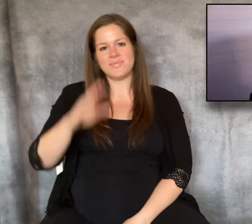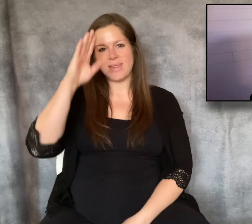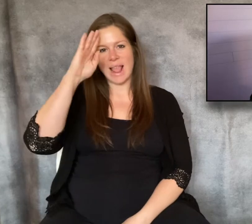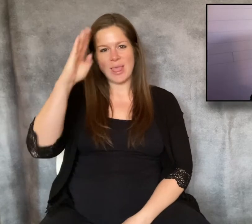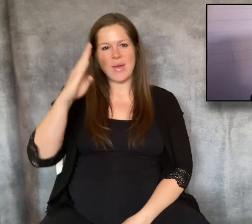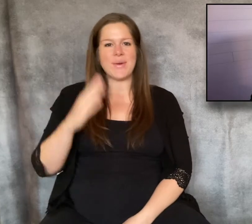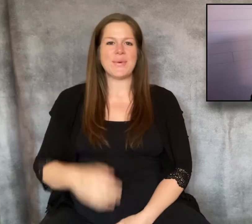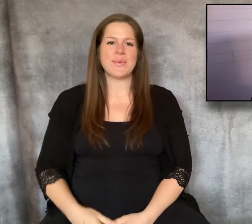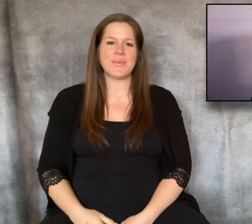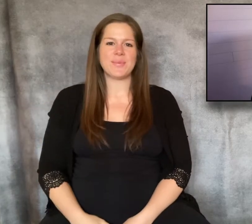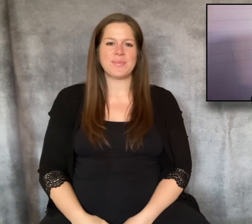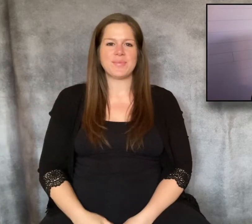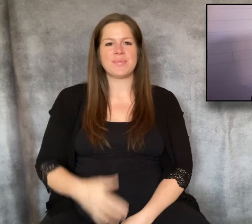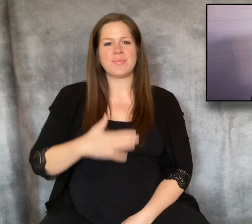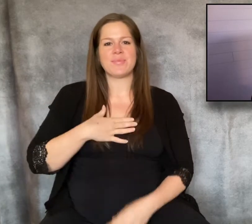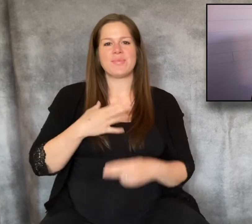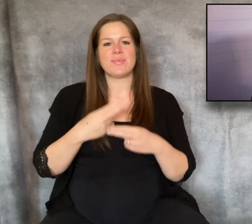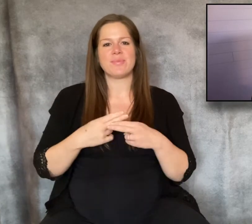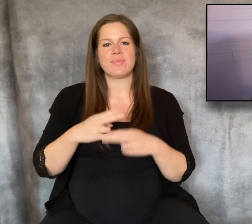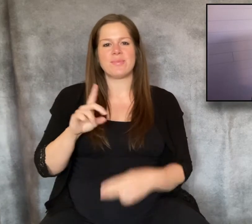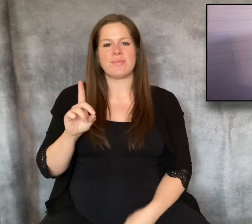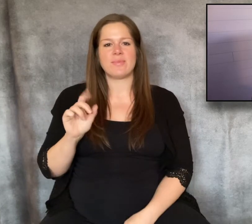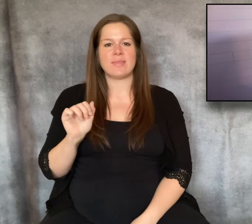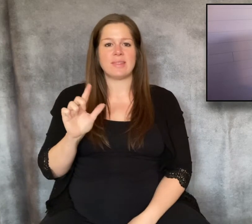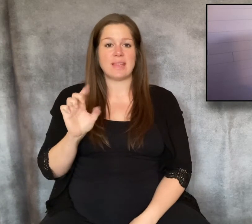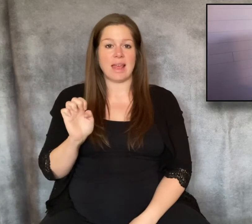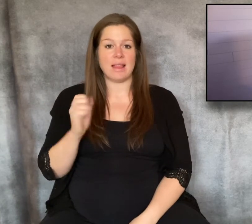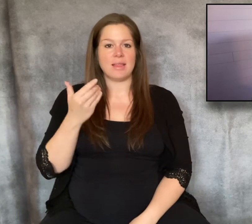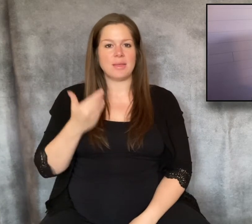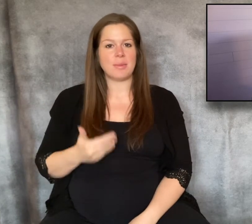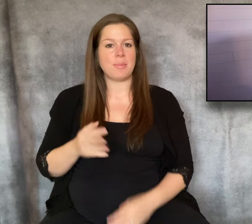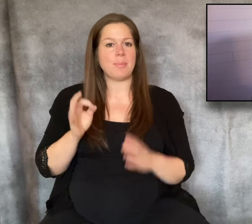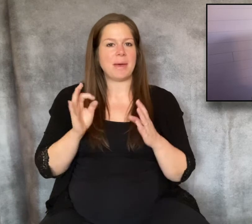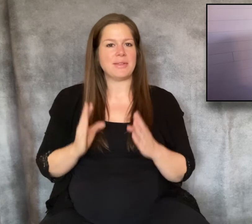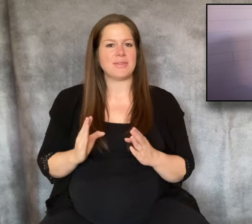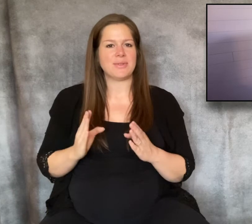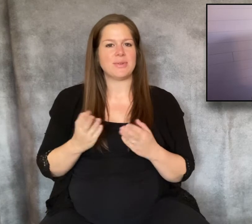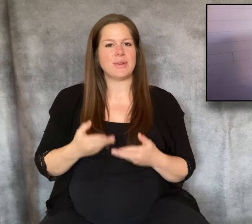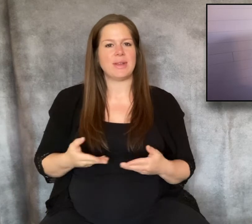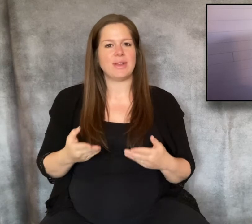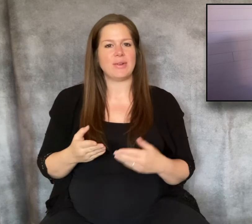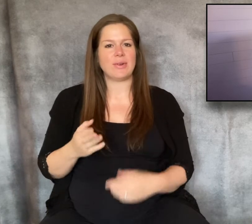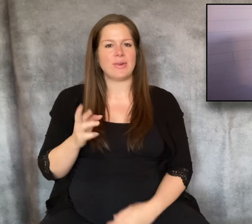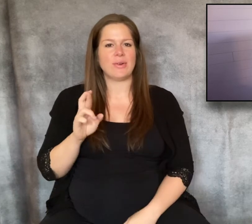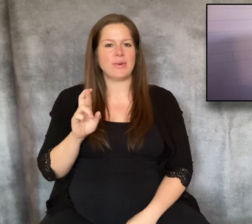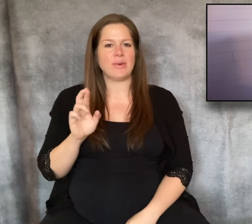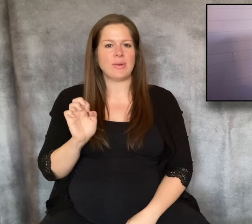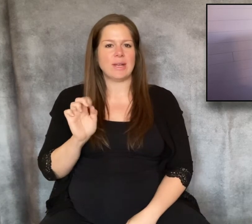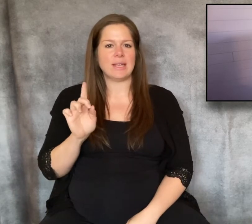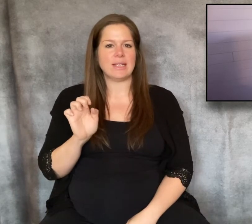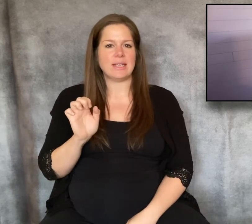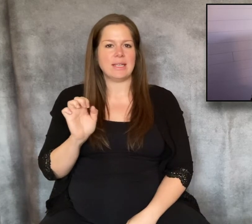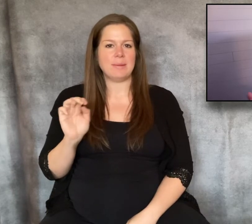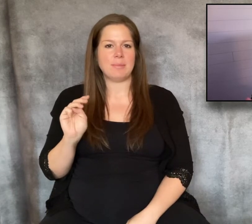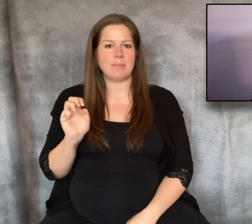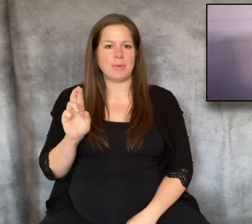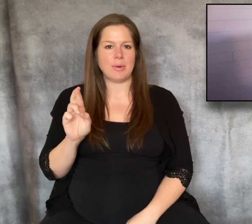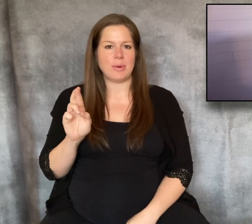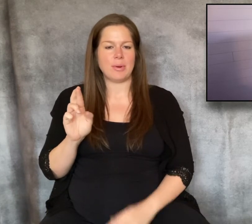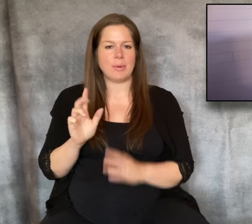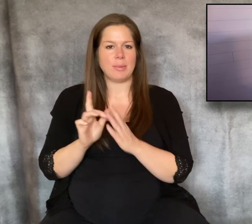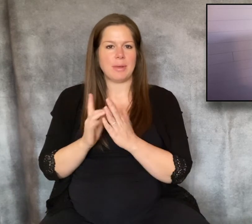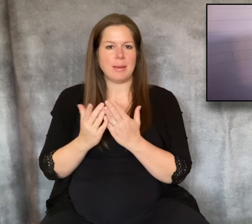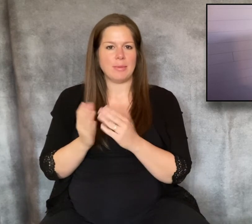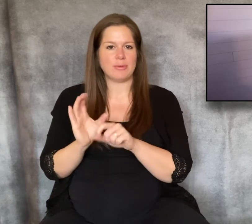Hello, welcome back to the Daily Word. My name is Dale. I'm one of the pastors here at Redeemer Bible Church, and we are starting a new